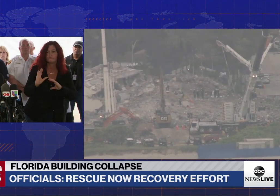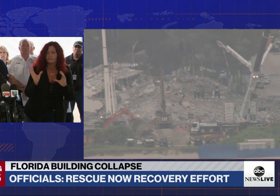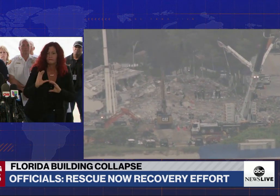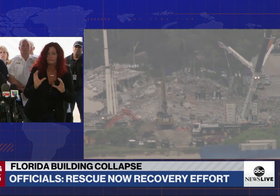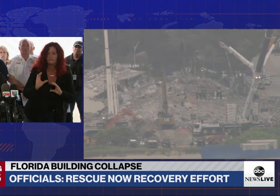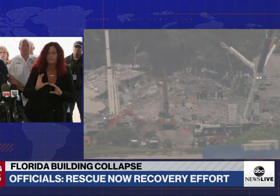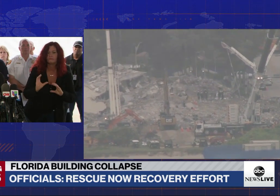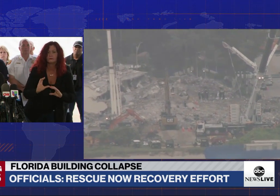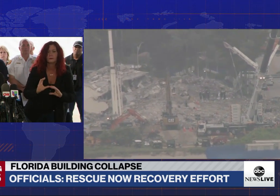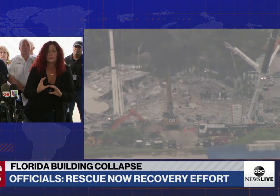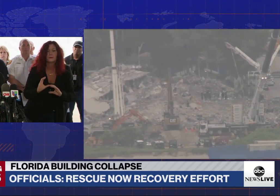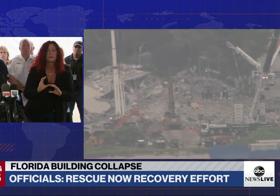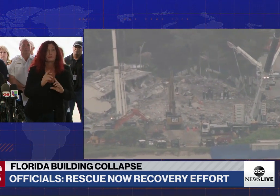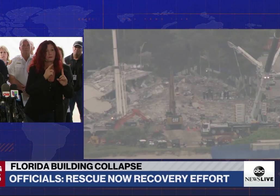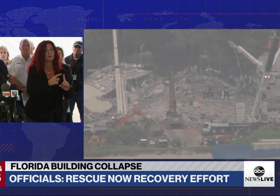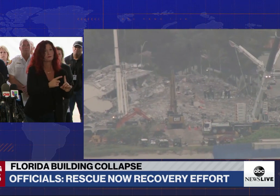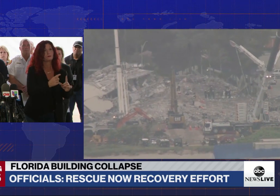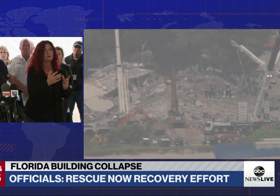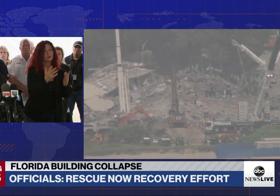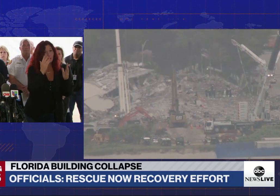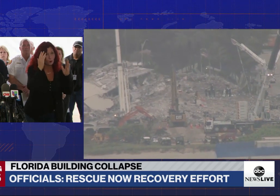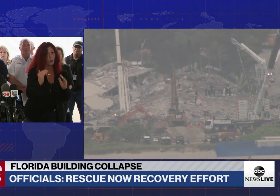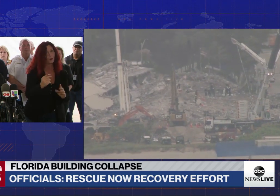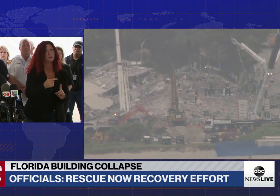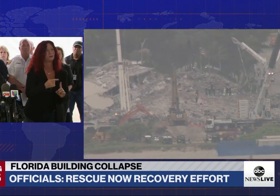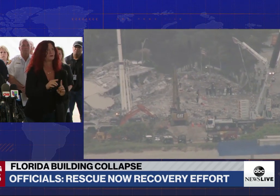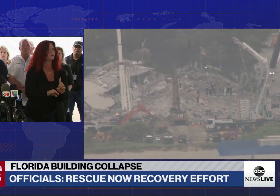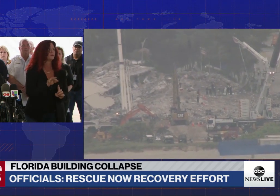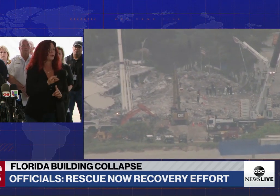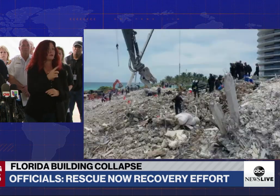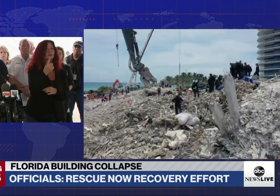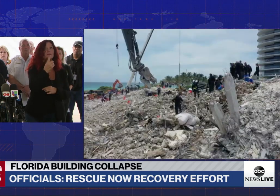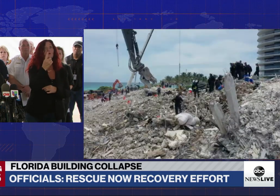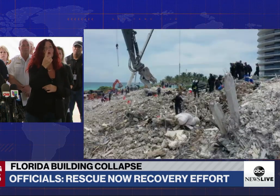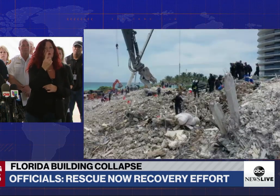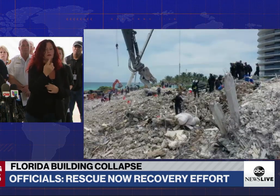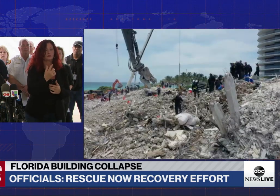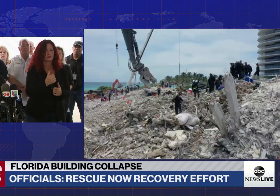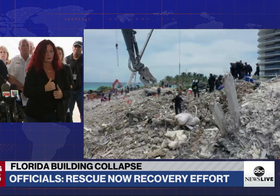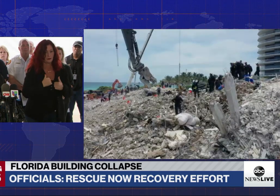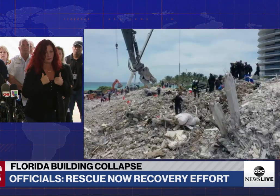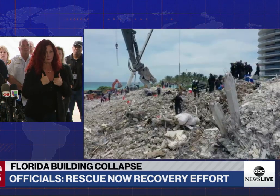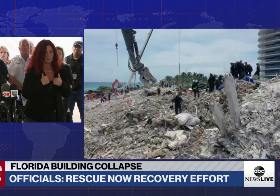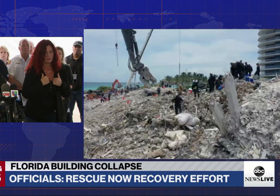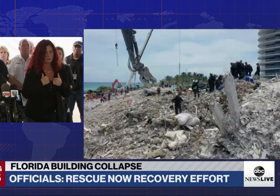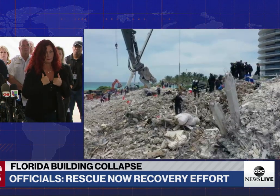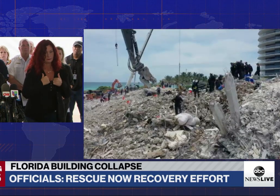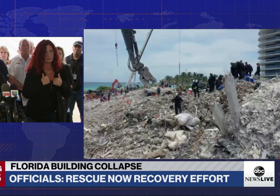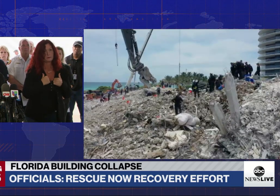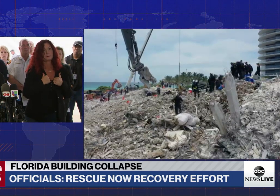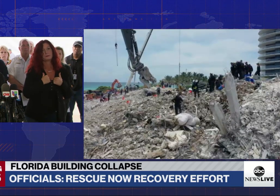just days in order to be able to expand access to the full collapse site.